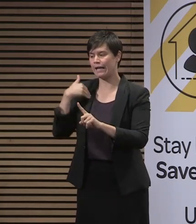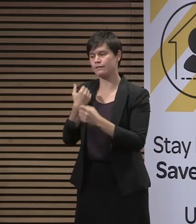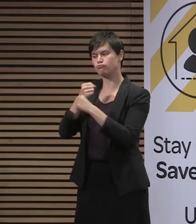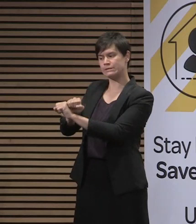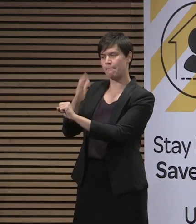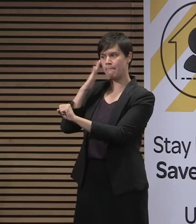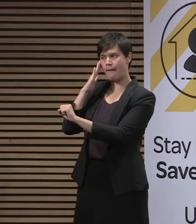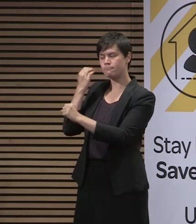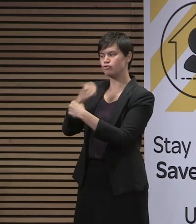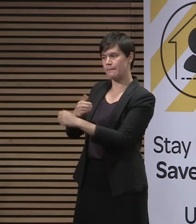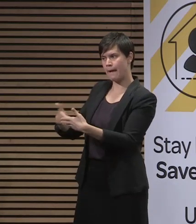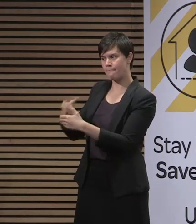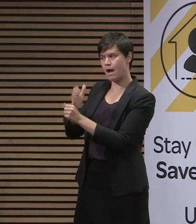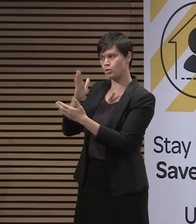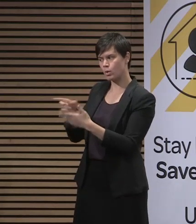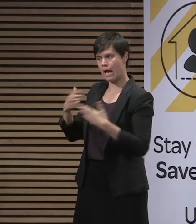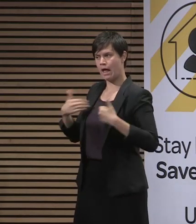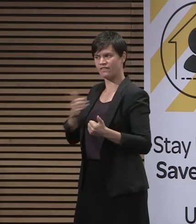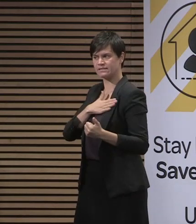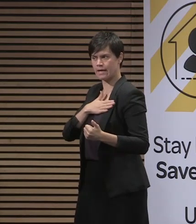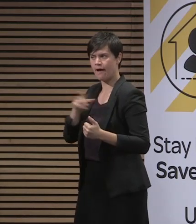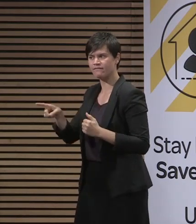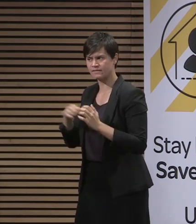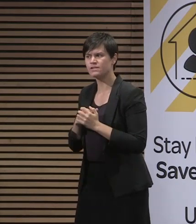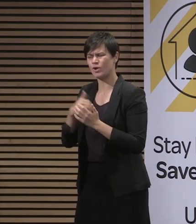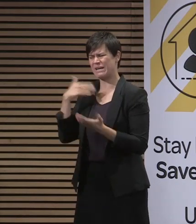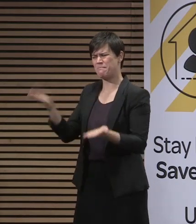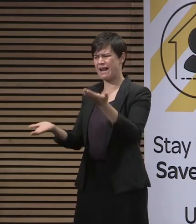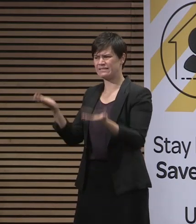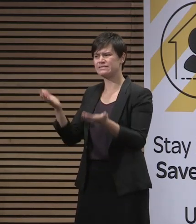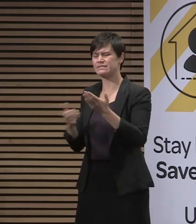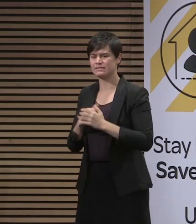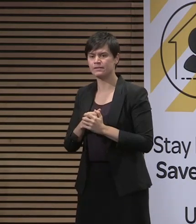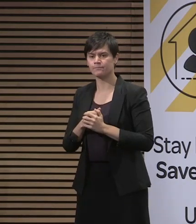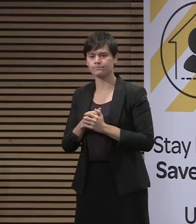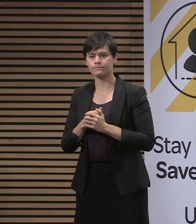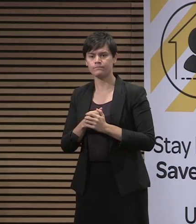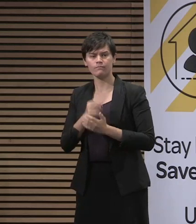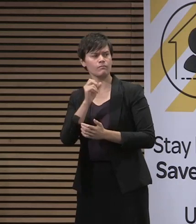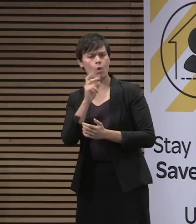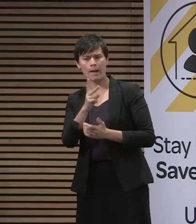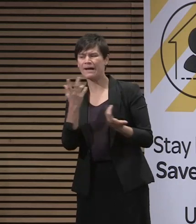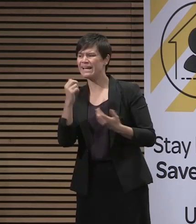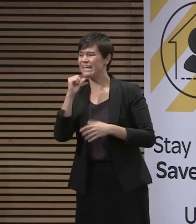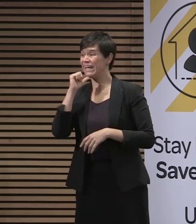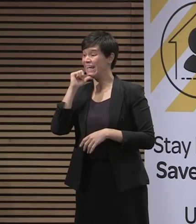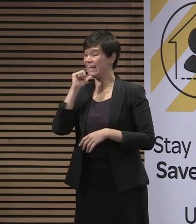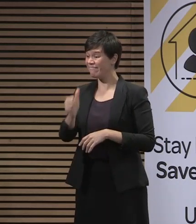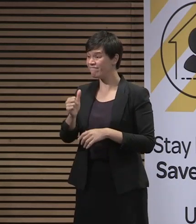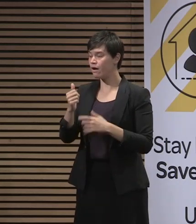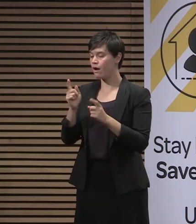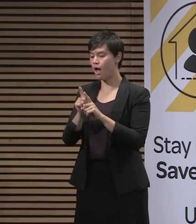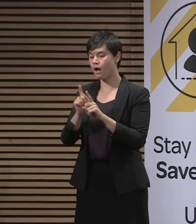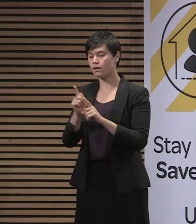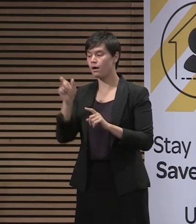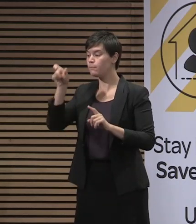juggle in this incredibly difficult time. that, if I can, isn't there an argument though if the support person or the companion can be in there for the